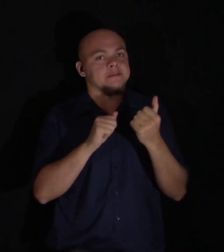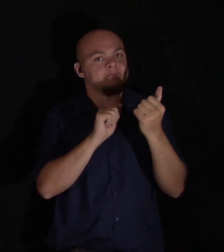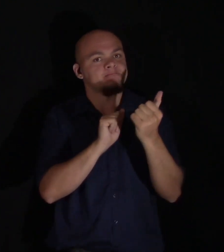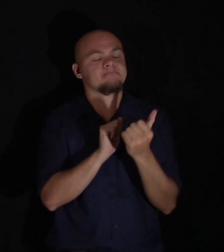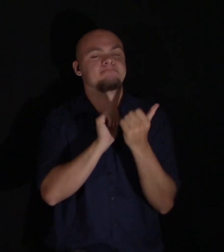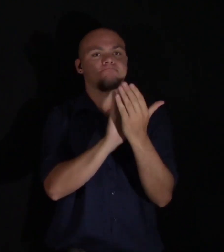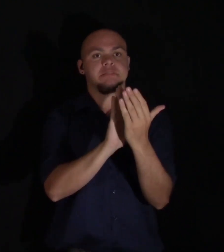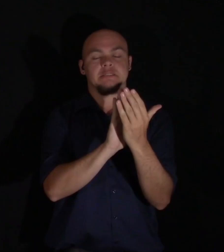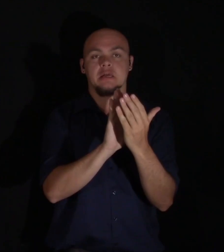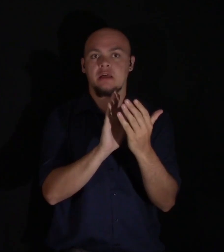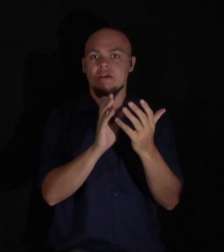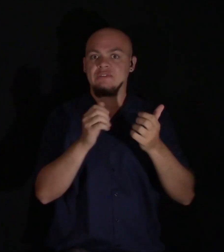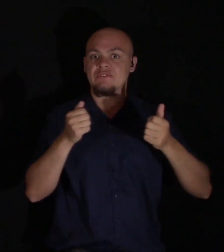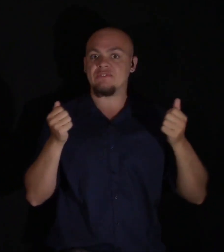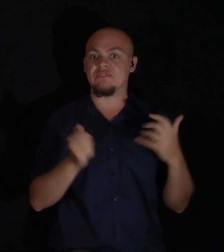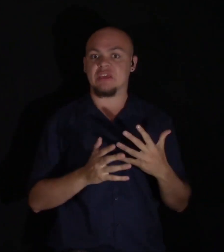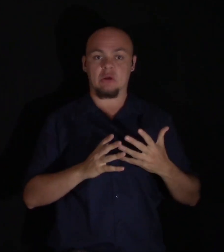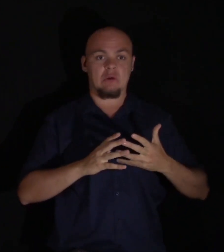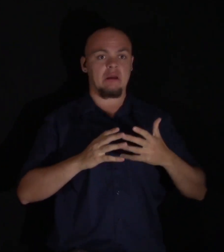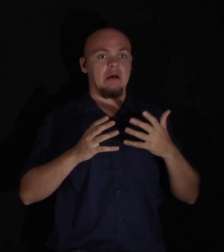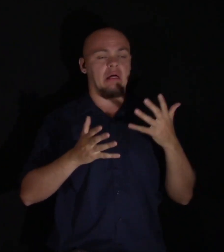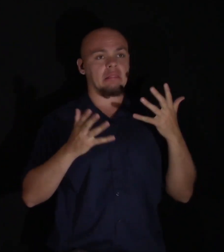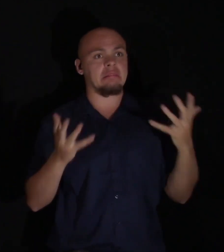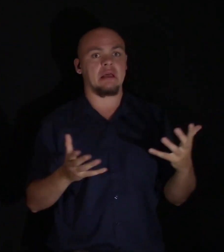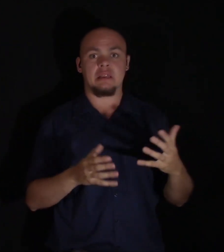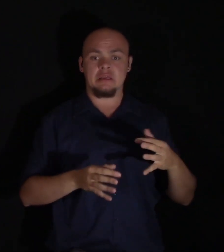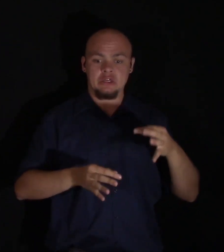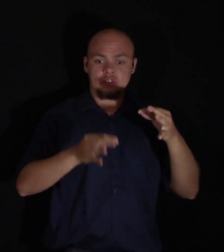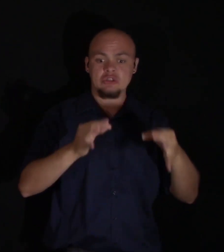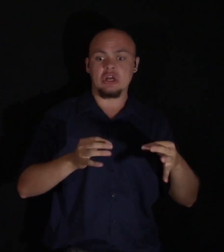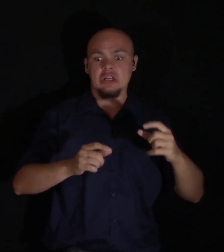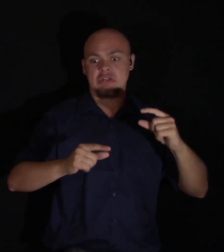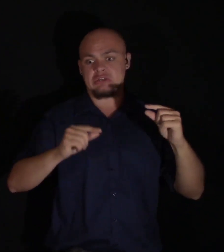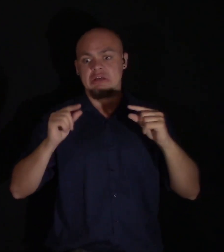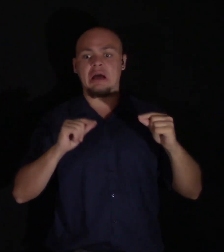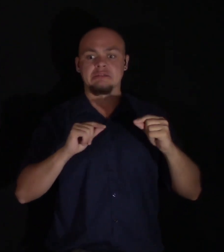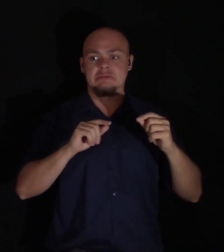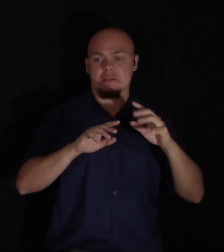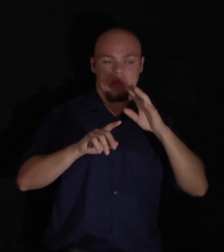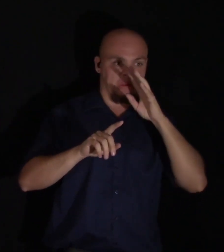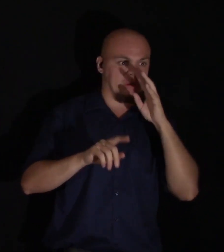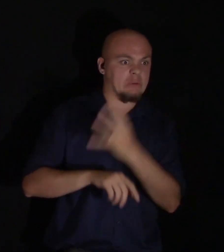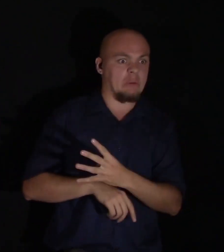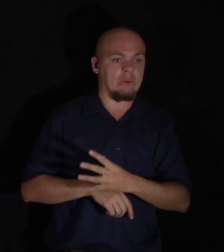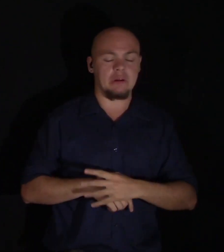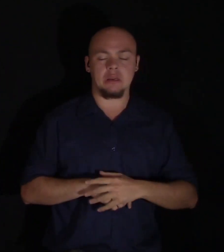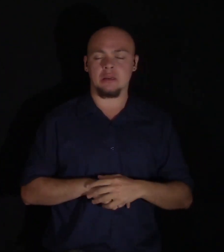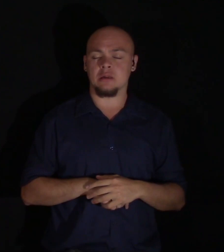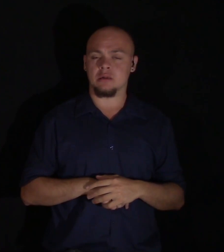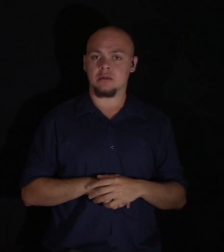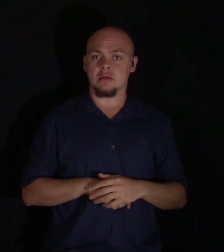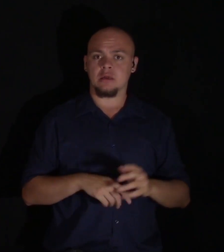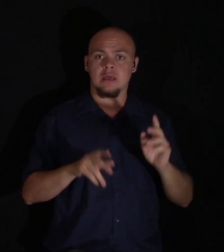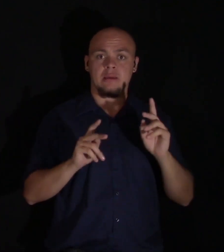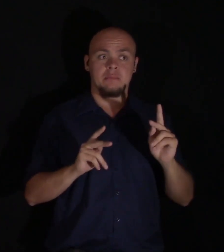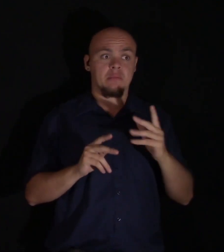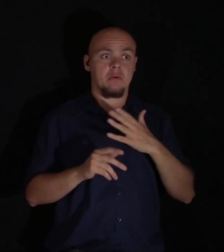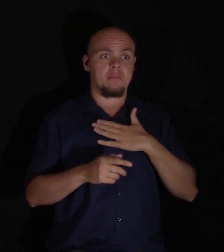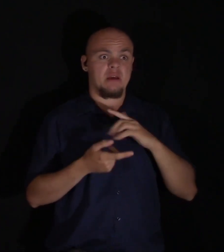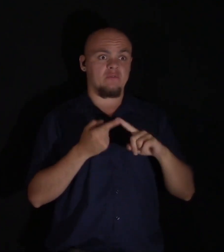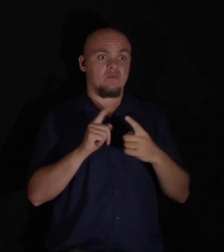fear. I feared I would be judged, gossiped about, and ostracized, and that people wouldn't want to be my